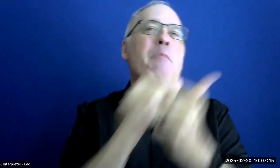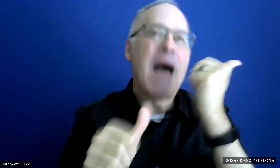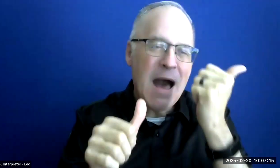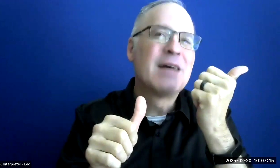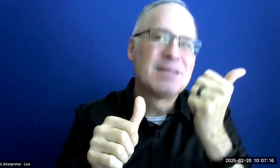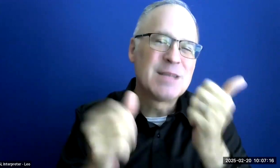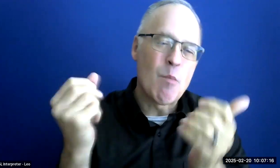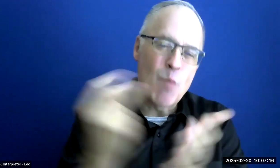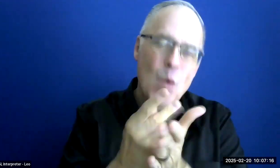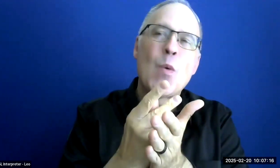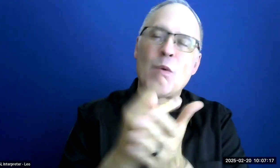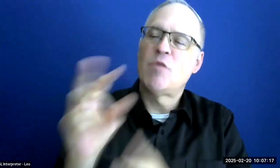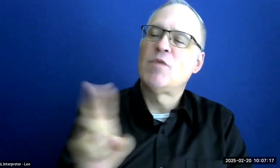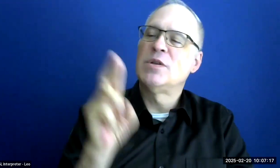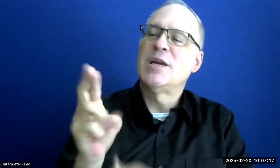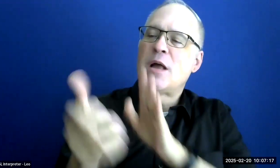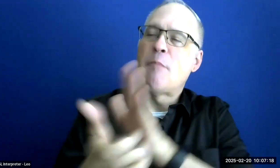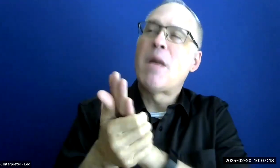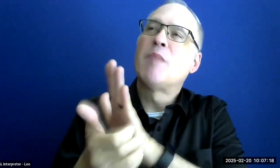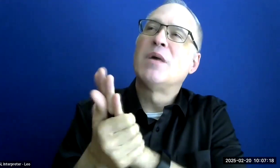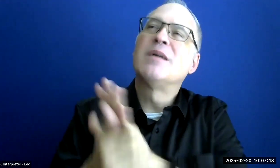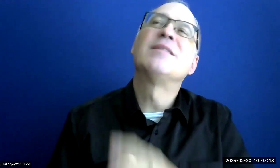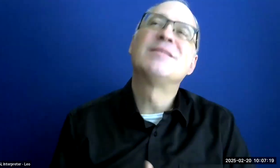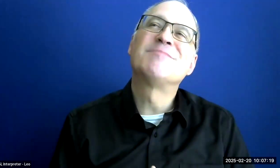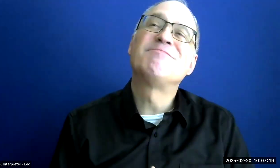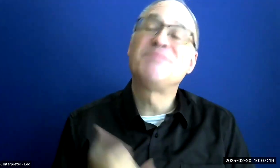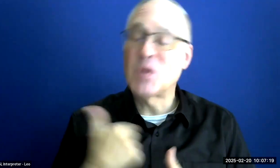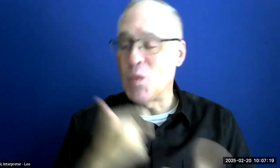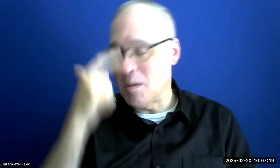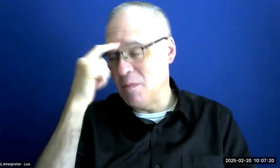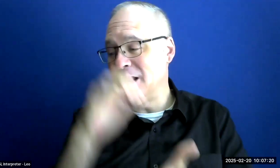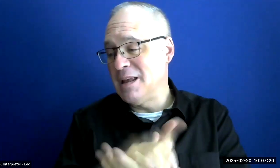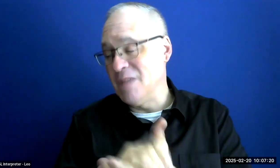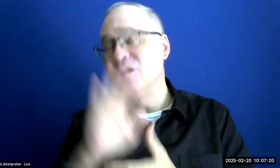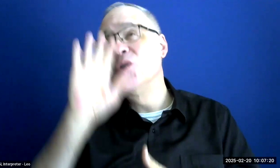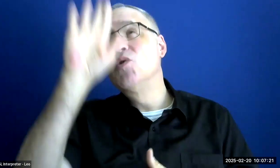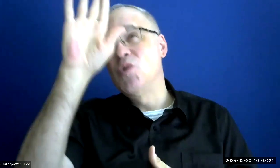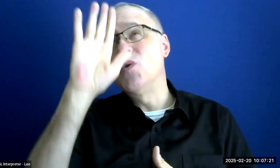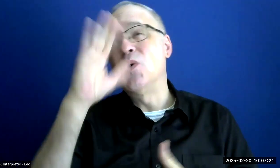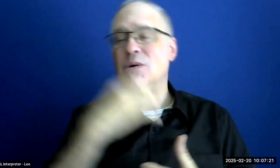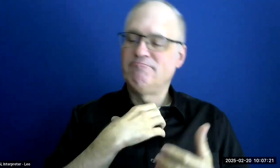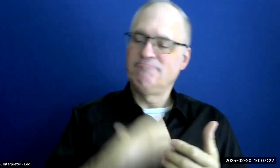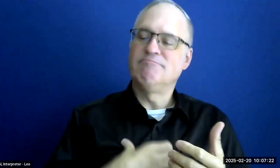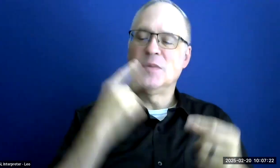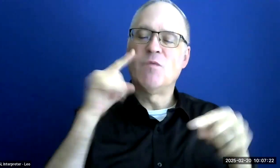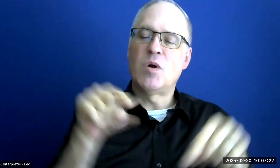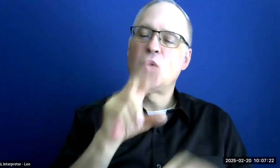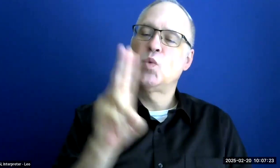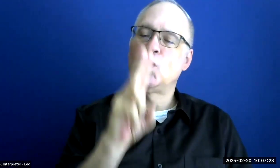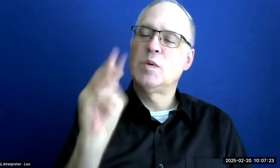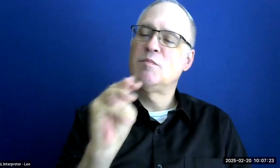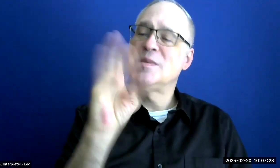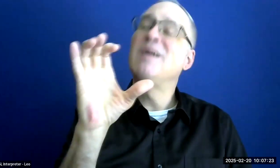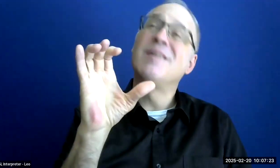regionalization. We believe it is your will for the United Methodist Church. And so,